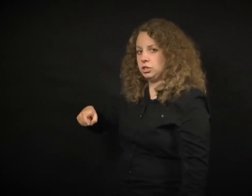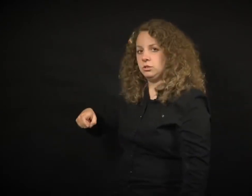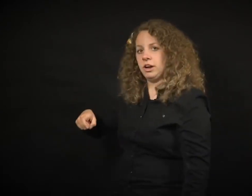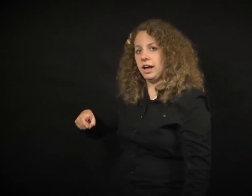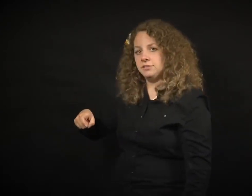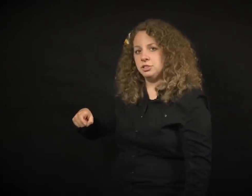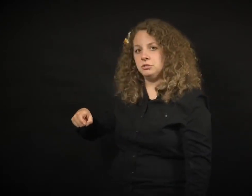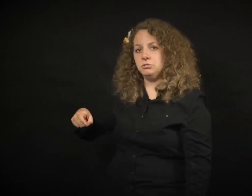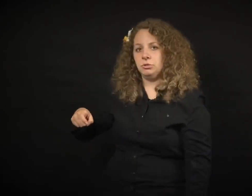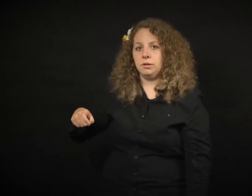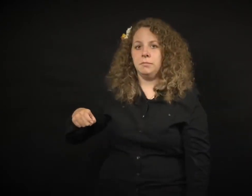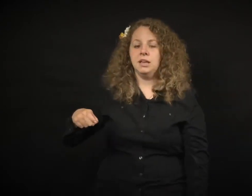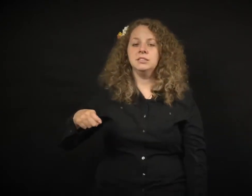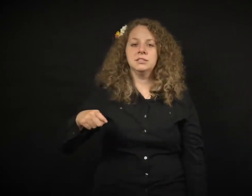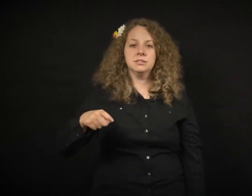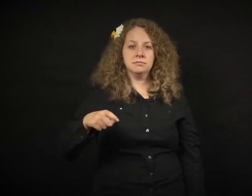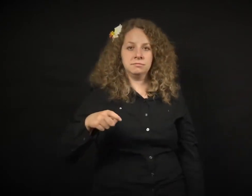or have to or must.